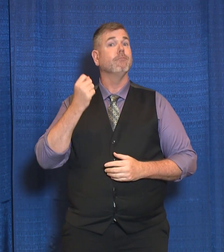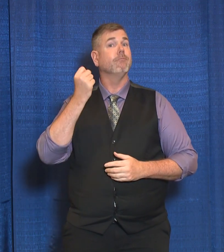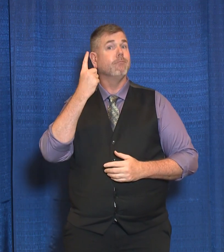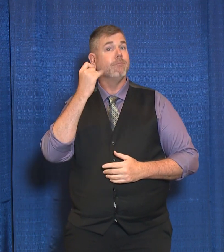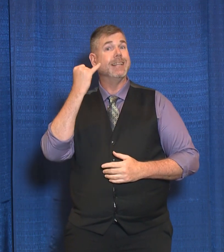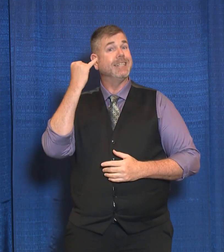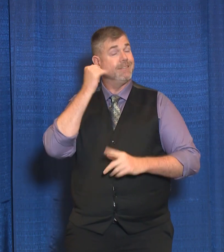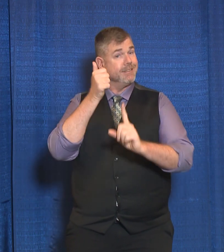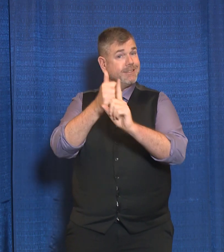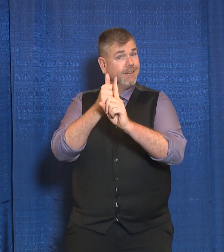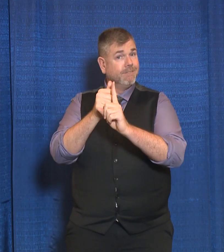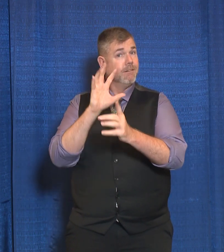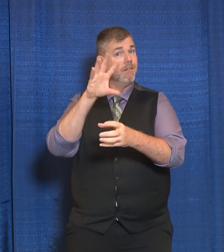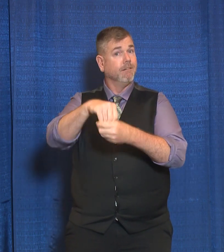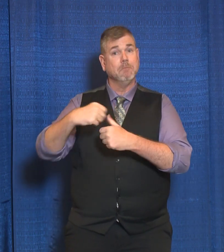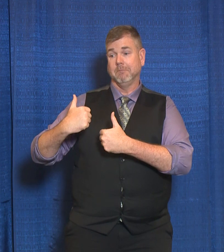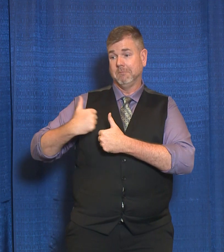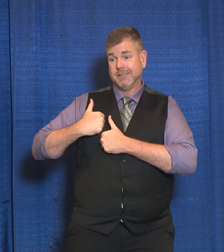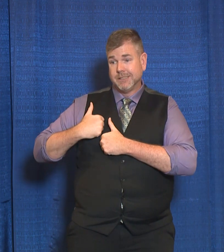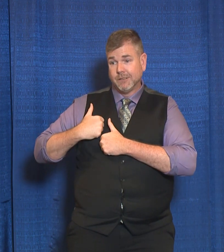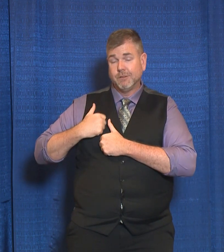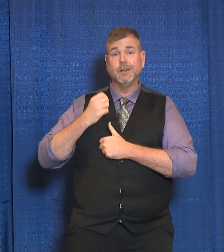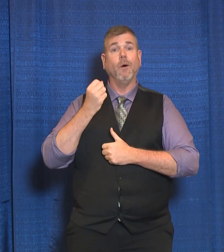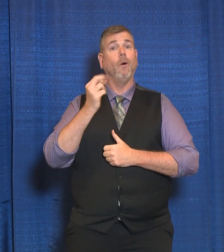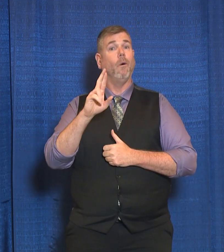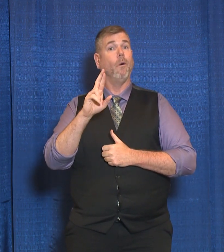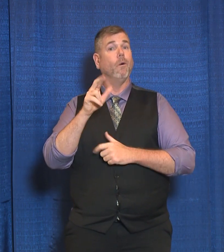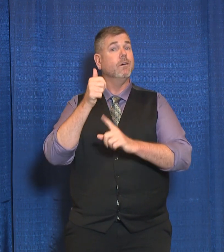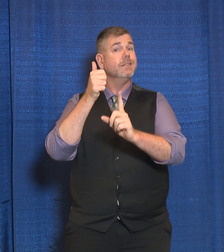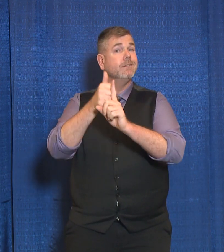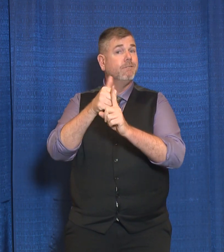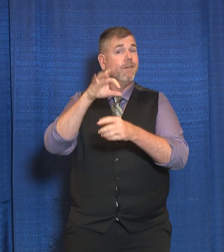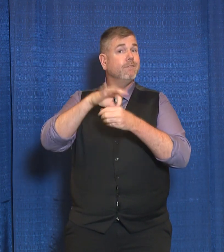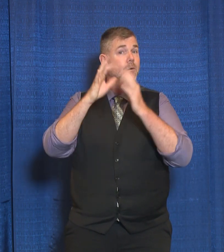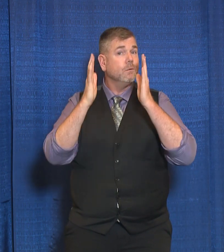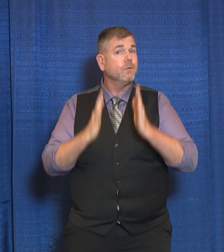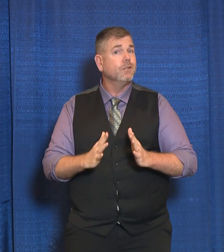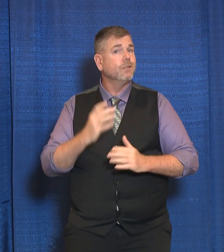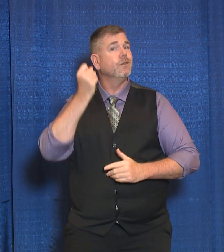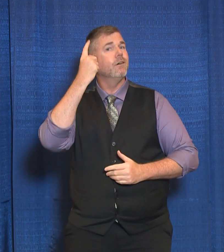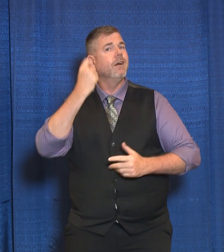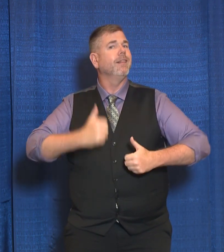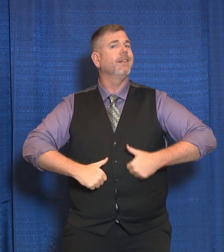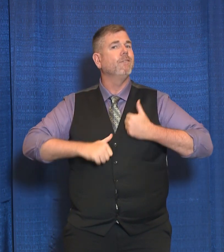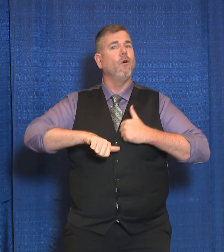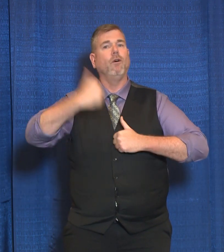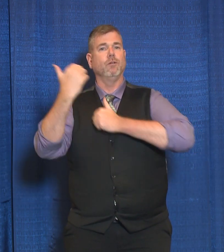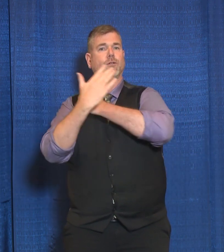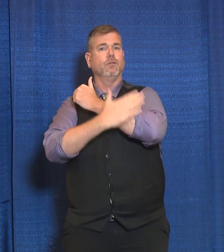Military and overseas voters will not see the Qualifications section on page 2.